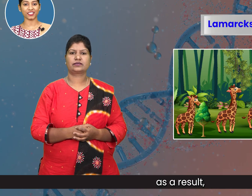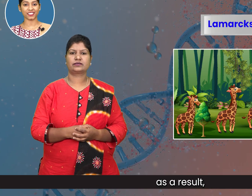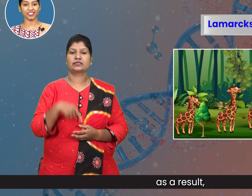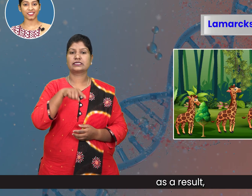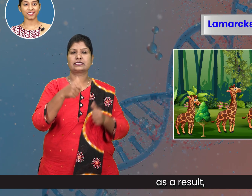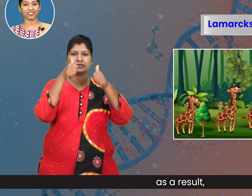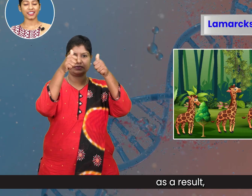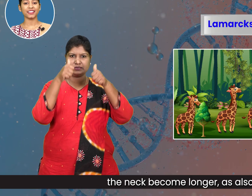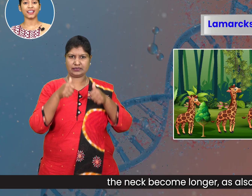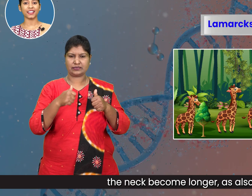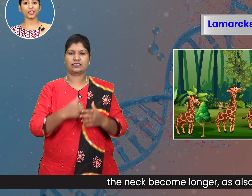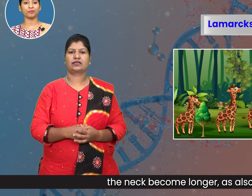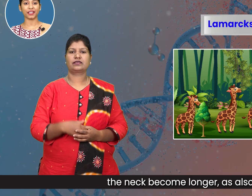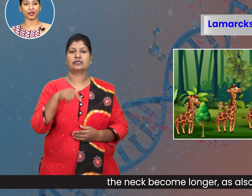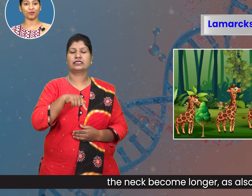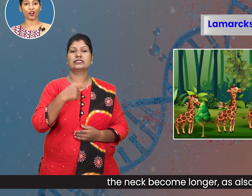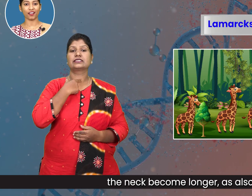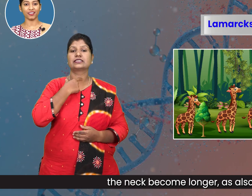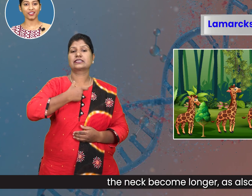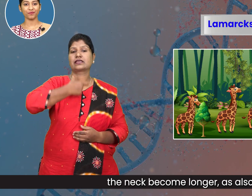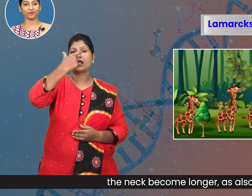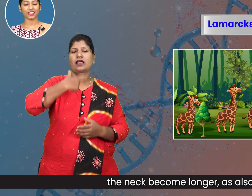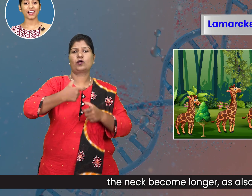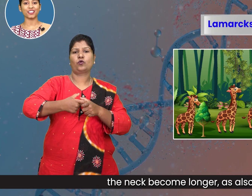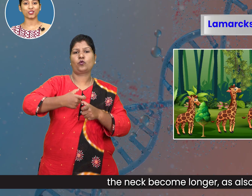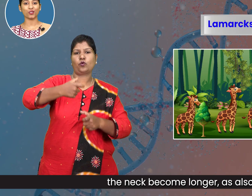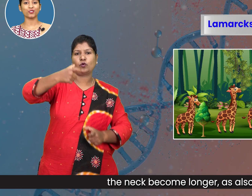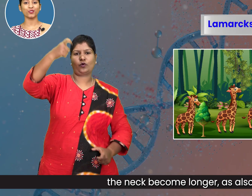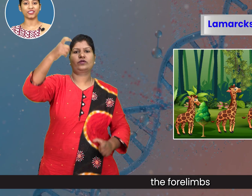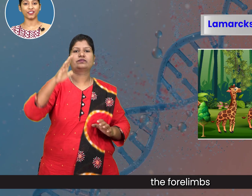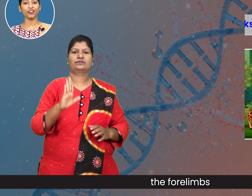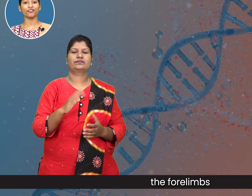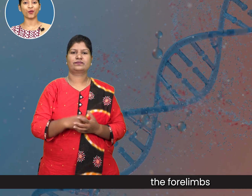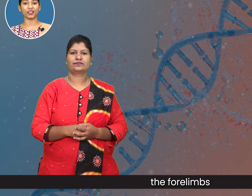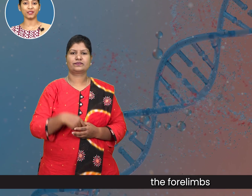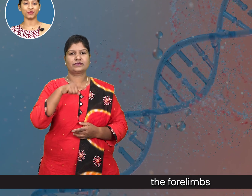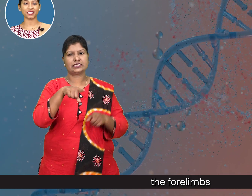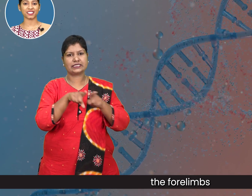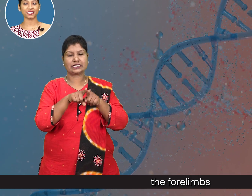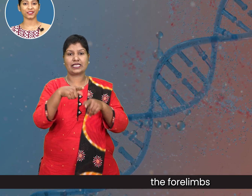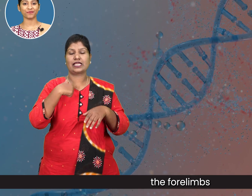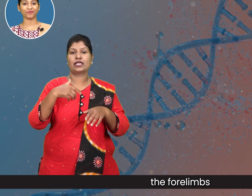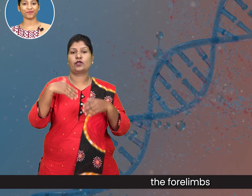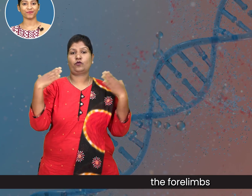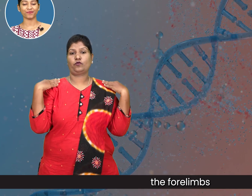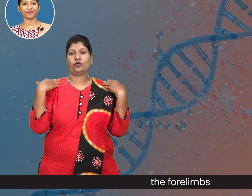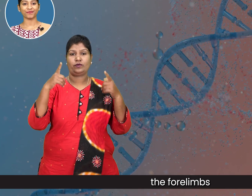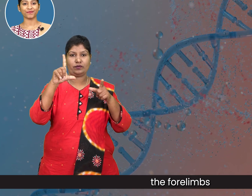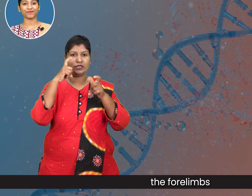as a result, the neck became longer as also the forelimbs.